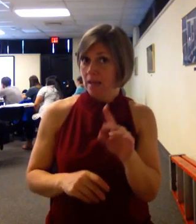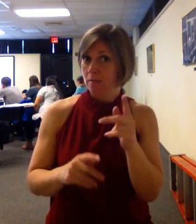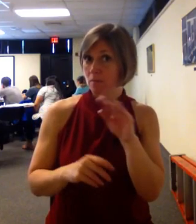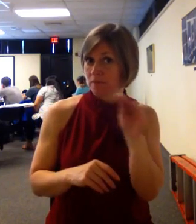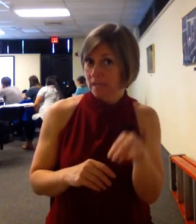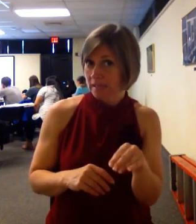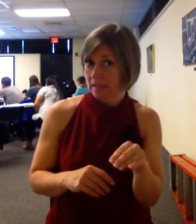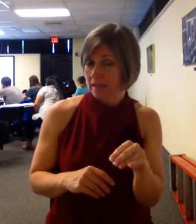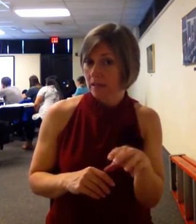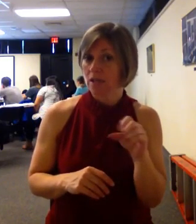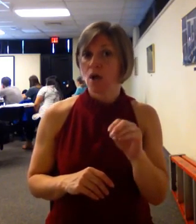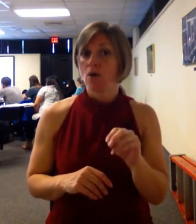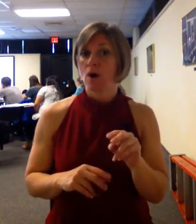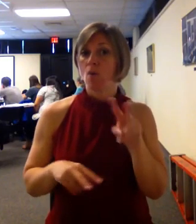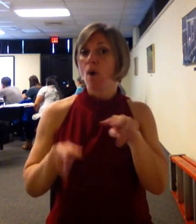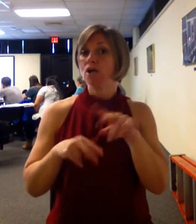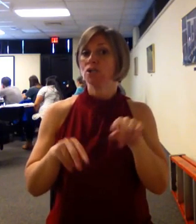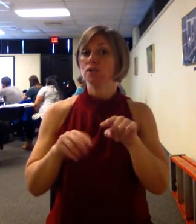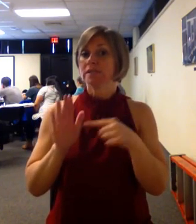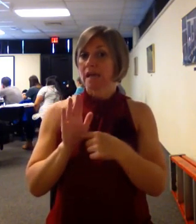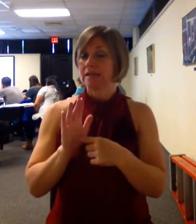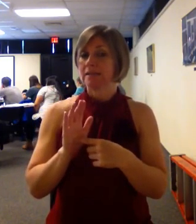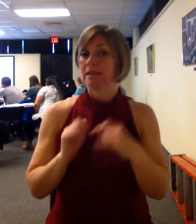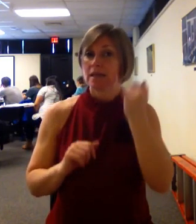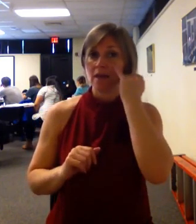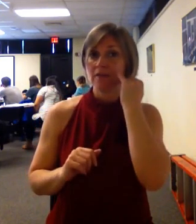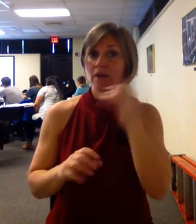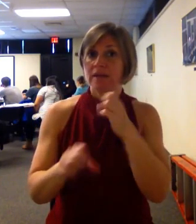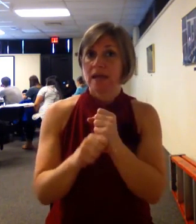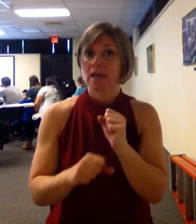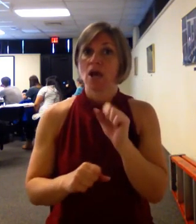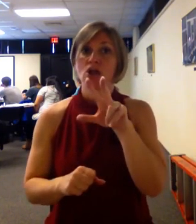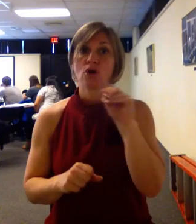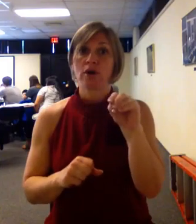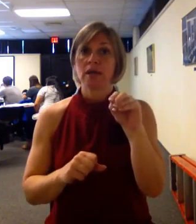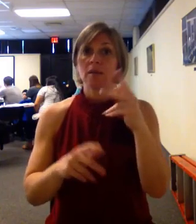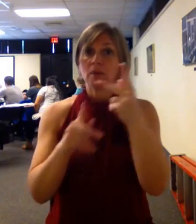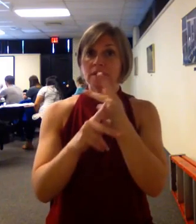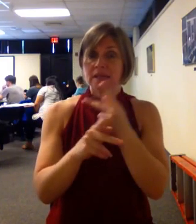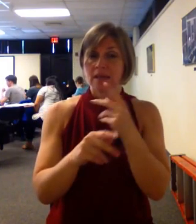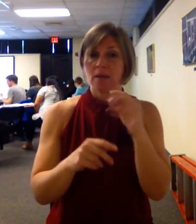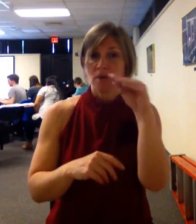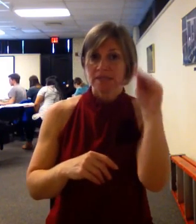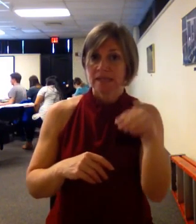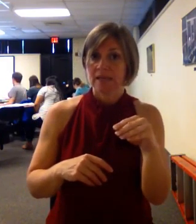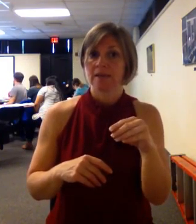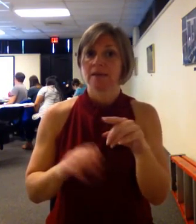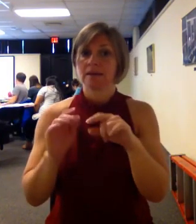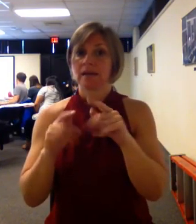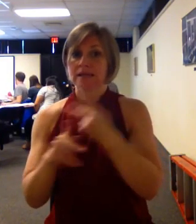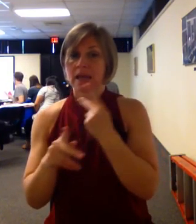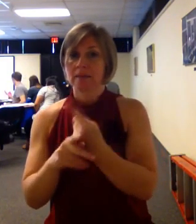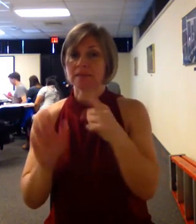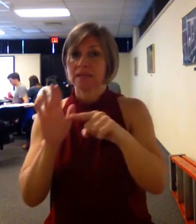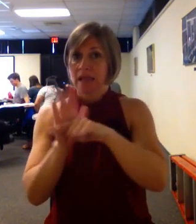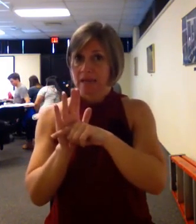So watching your signs, so when you take this 30% times a negative 1.34, you're going to get a negative. So double check that because that's one of the